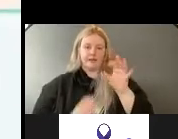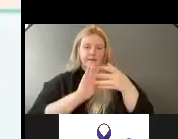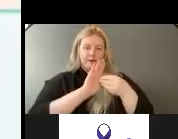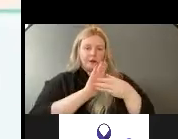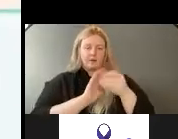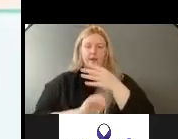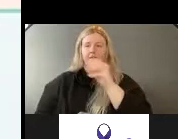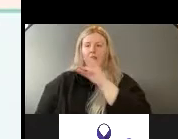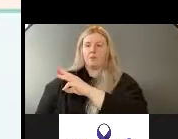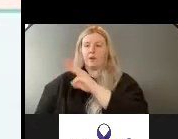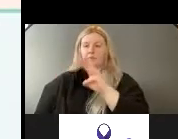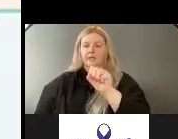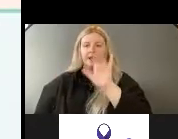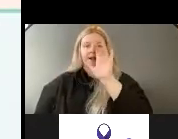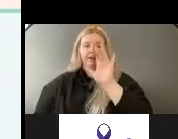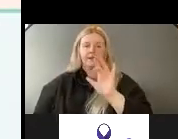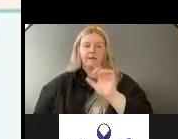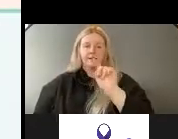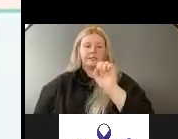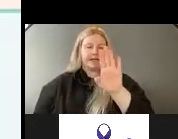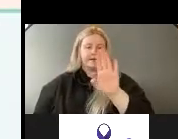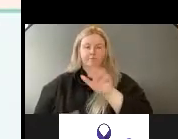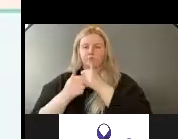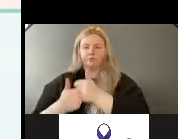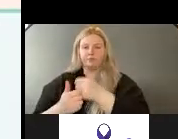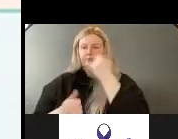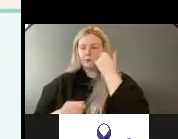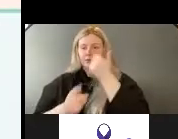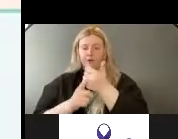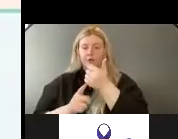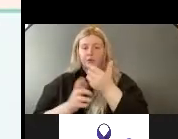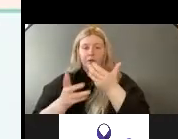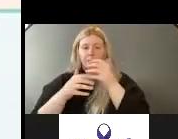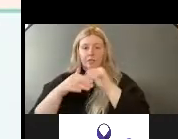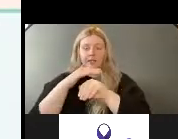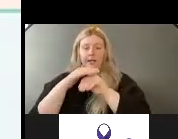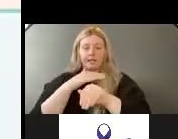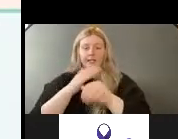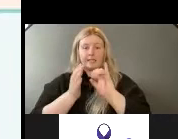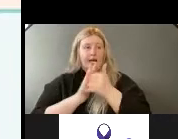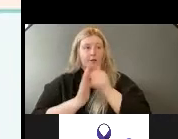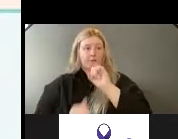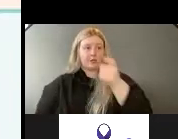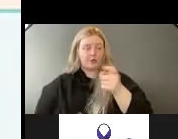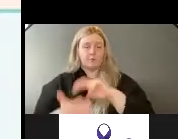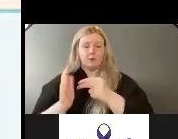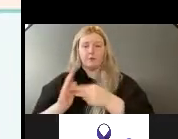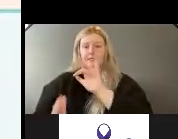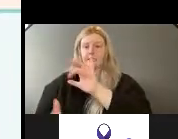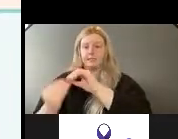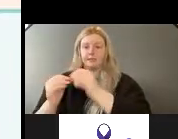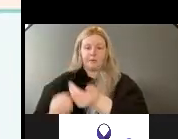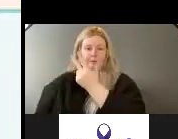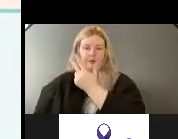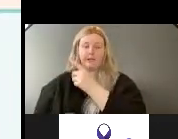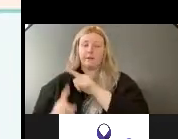are tabs that can take you right where you want to go. So if you just want to go to the part where you can contribute, then you're going to go to section 3. But if